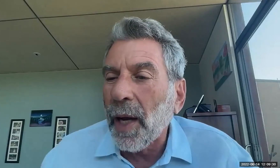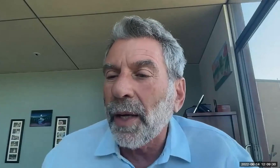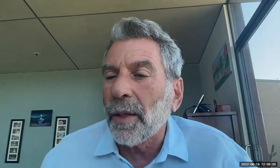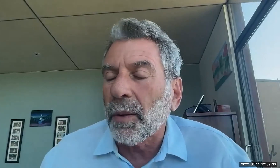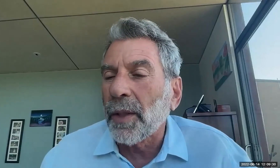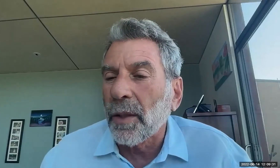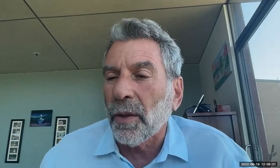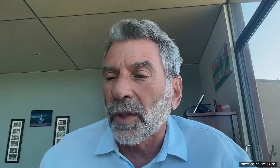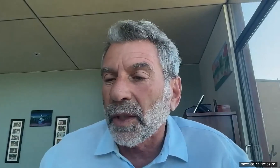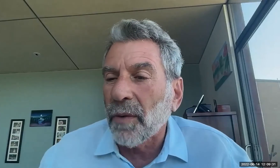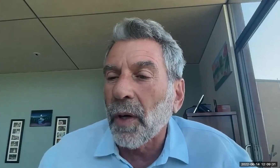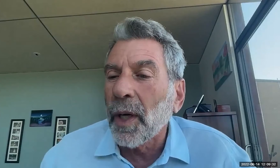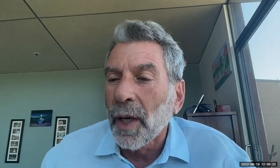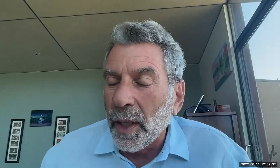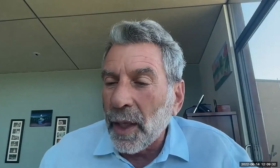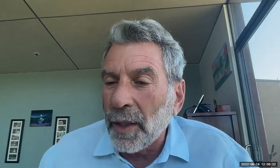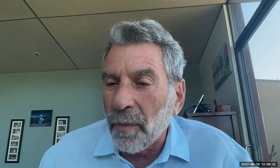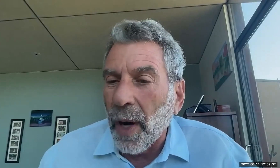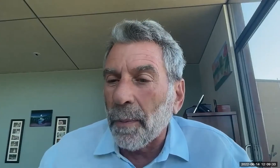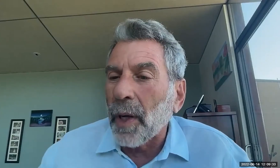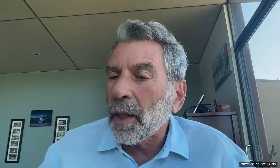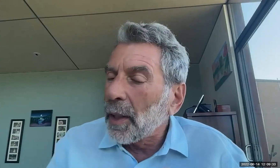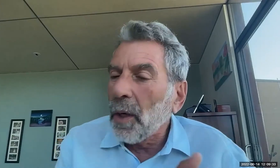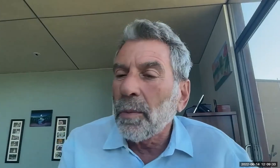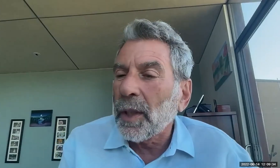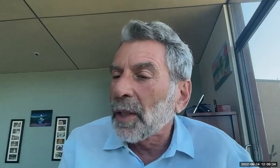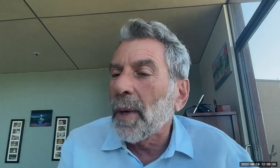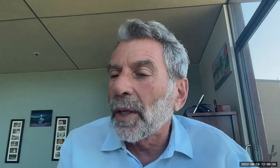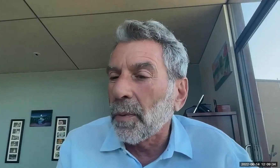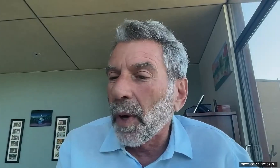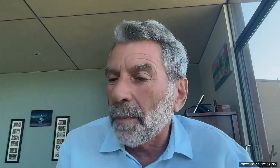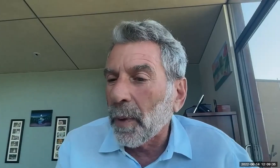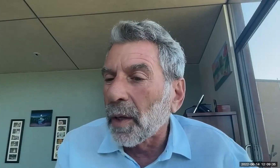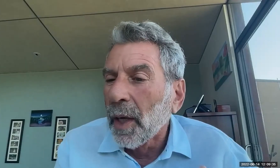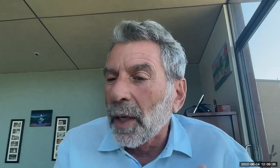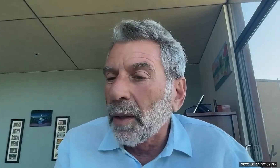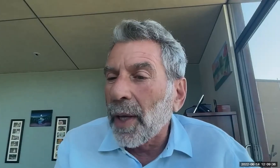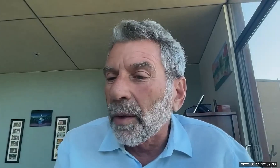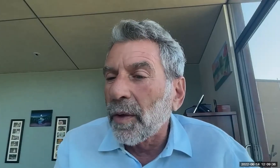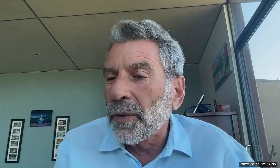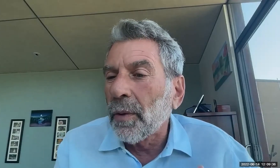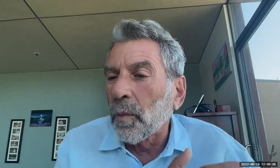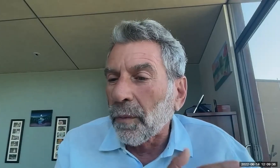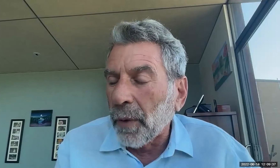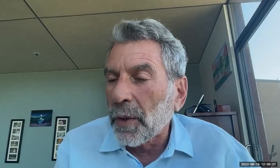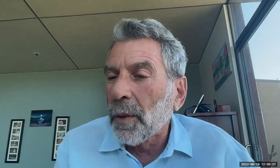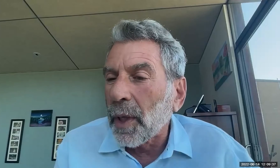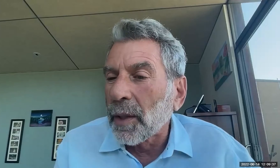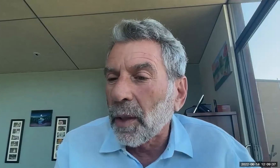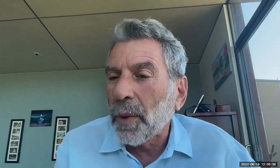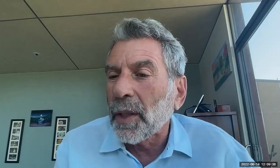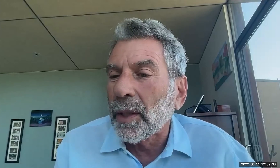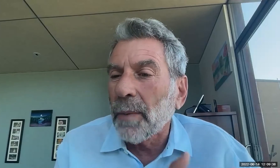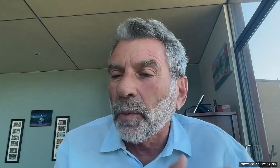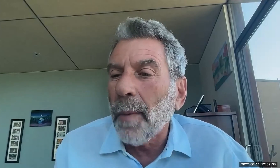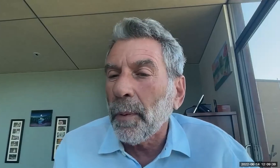of the high-end crisis service is a very intensive wraparound. And I don't mean case management wraparound in the way that we've referred to it in